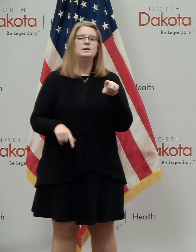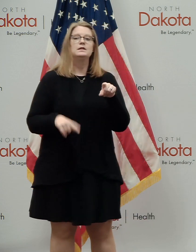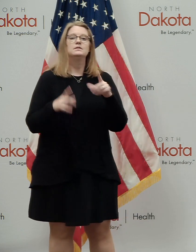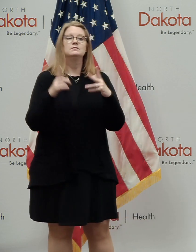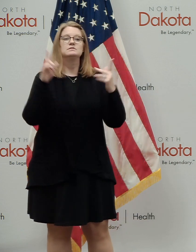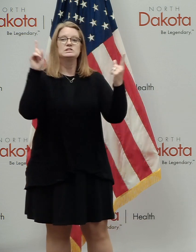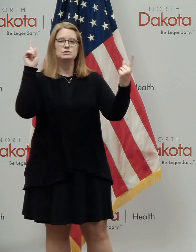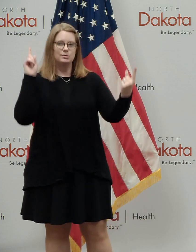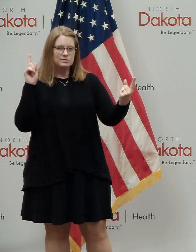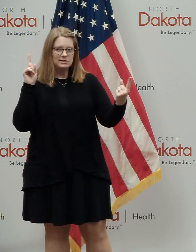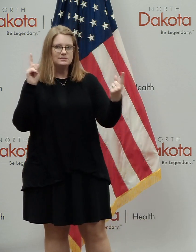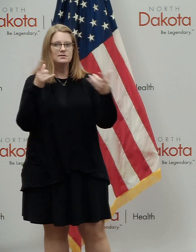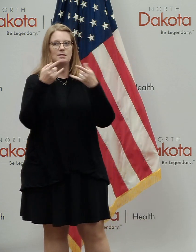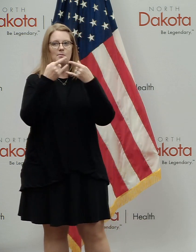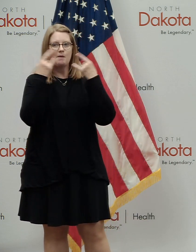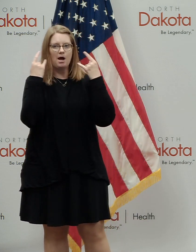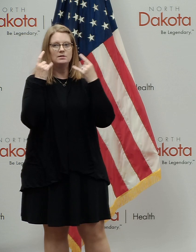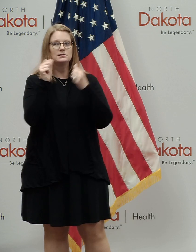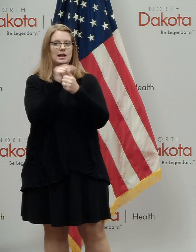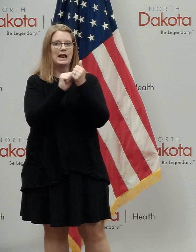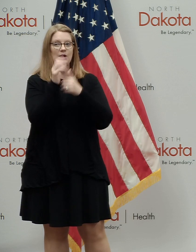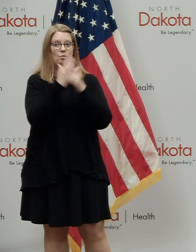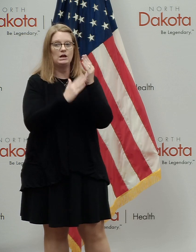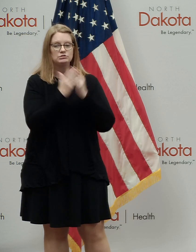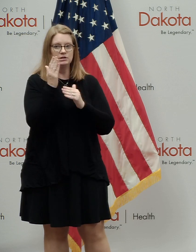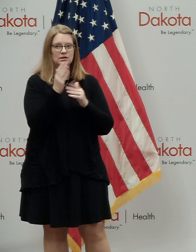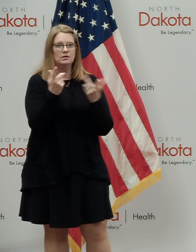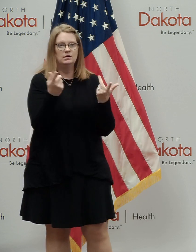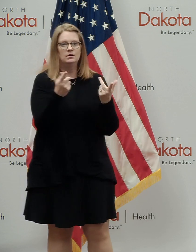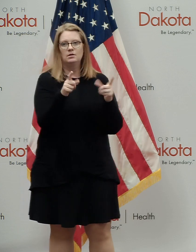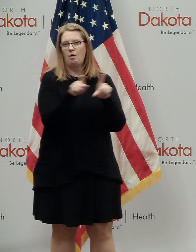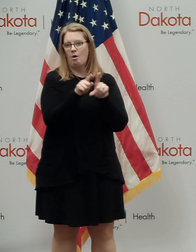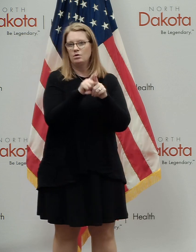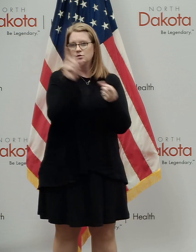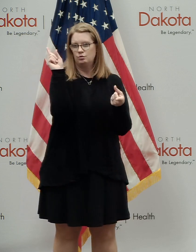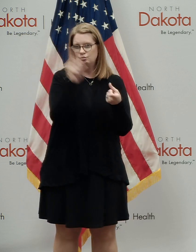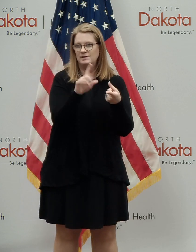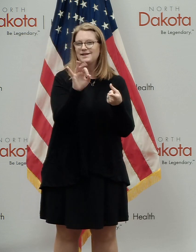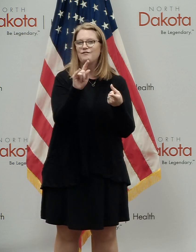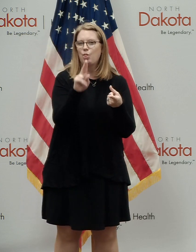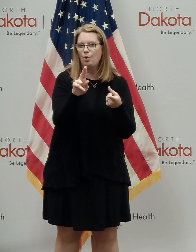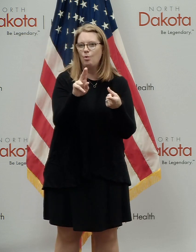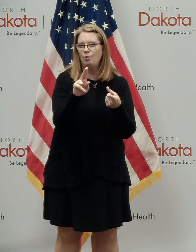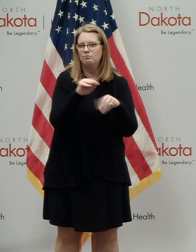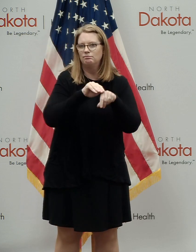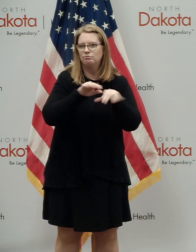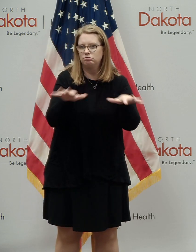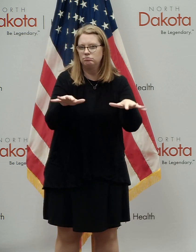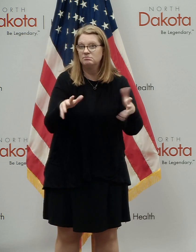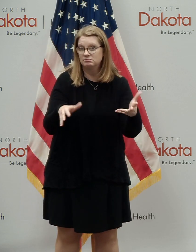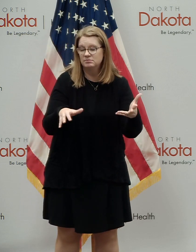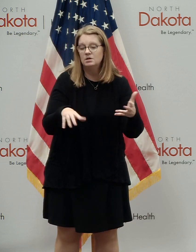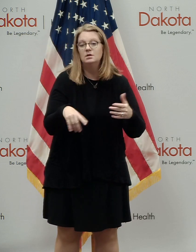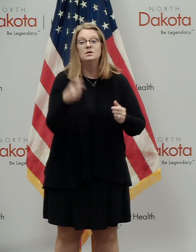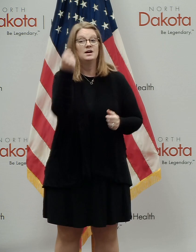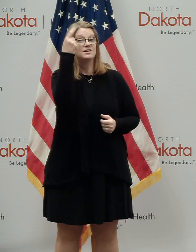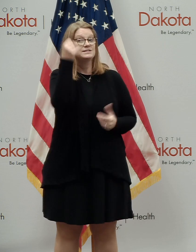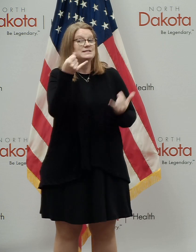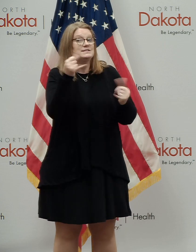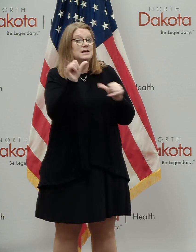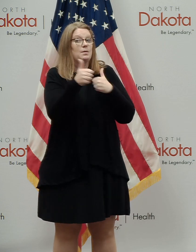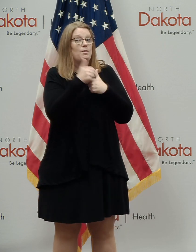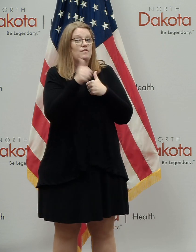social distancing, masks, and frequent hand washing will decrease those numbers. And so it is a potential risk, but